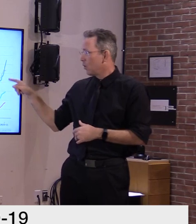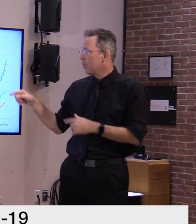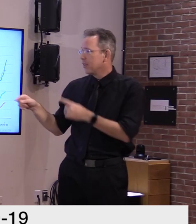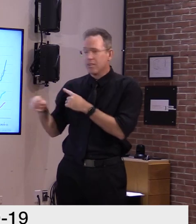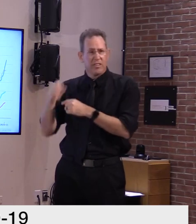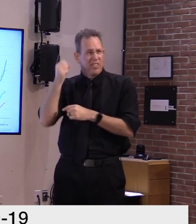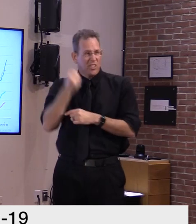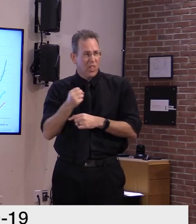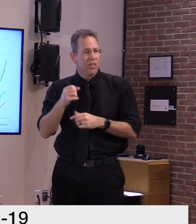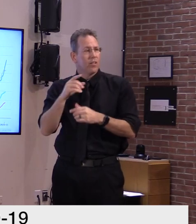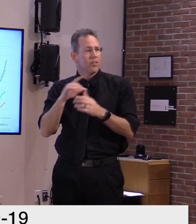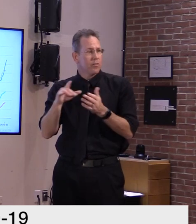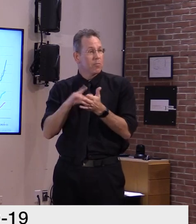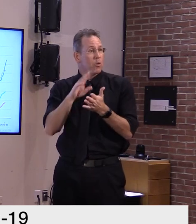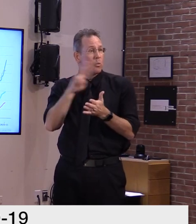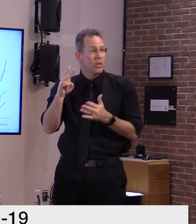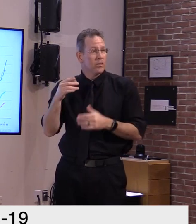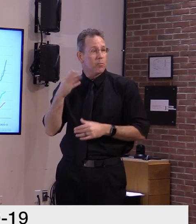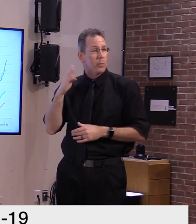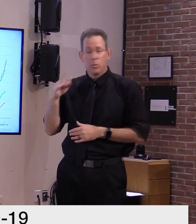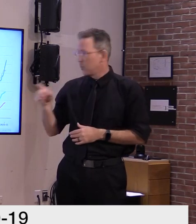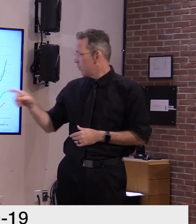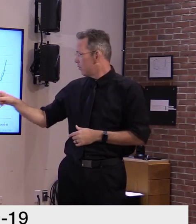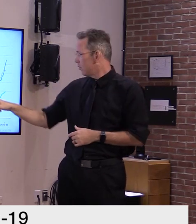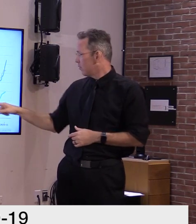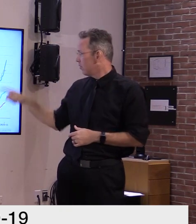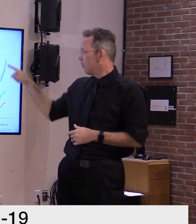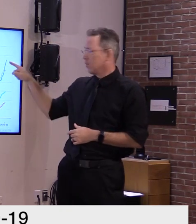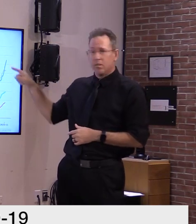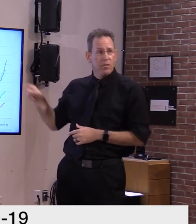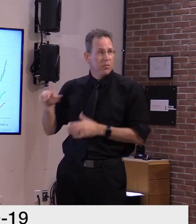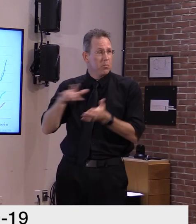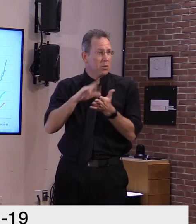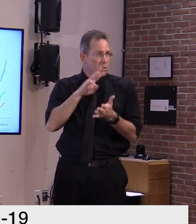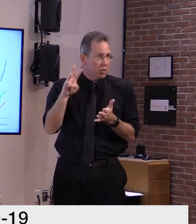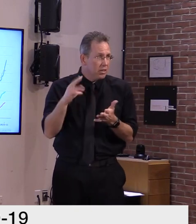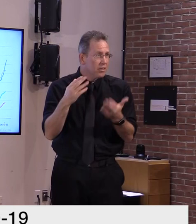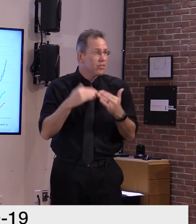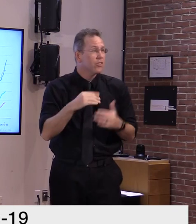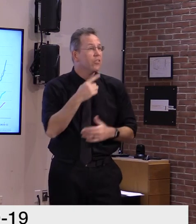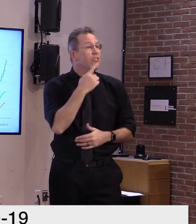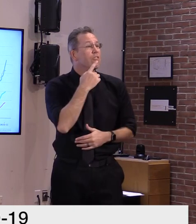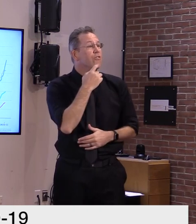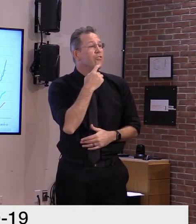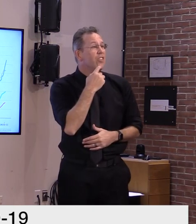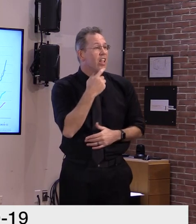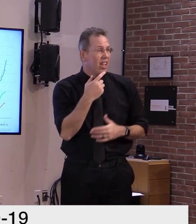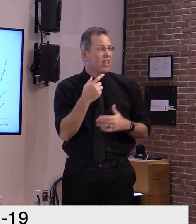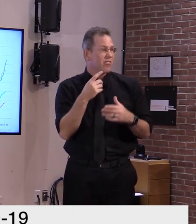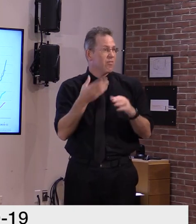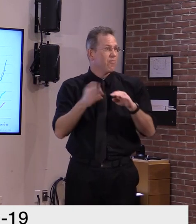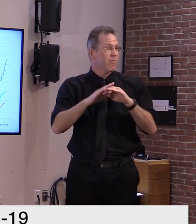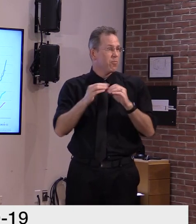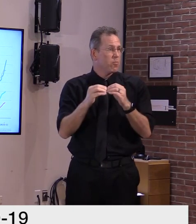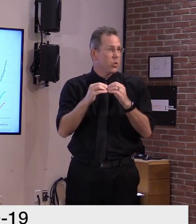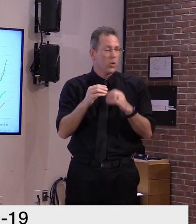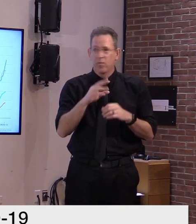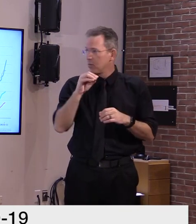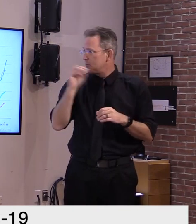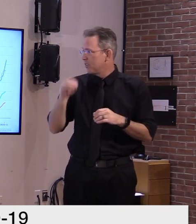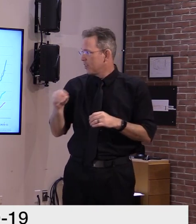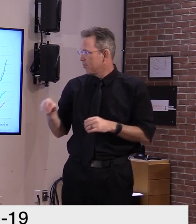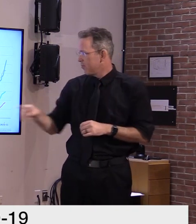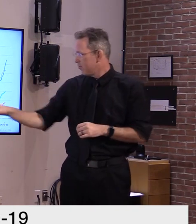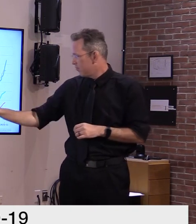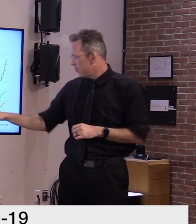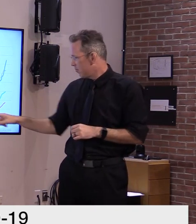have 40,000 cases in the region. So again, we're seeing regional increases as well. When we look